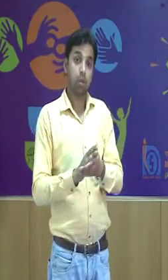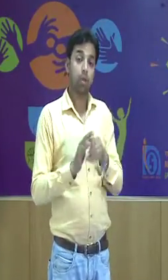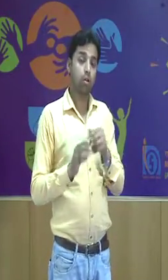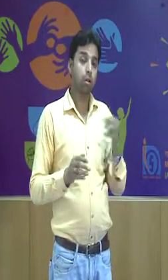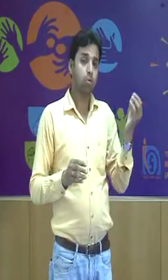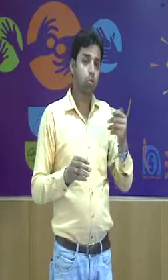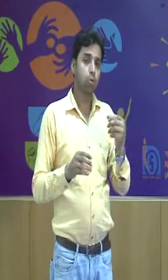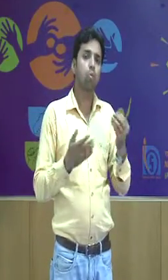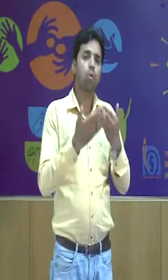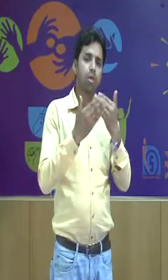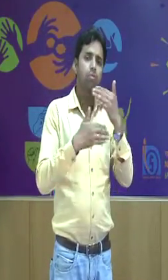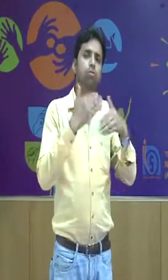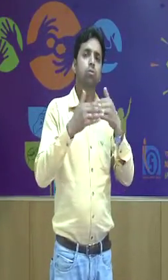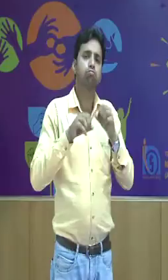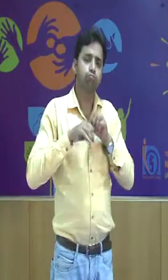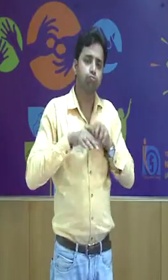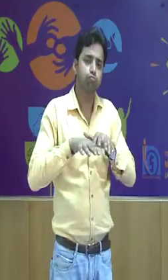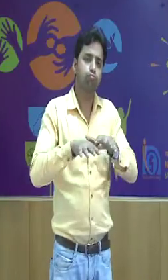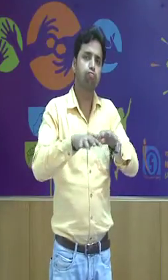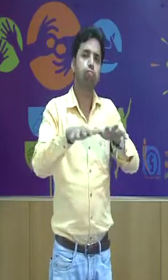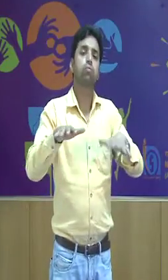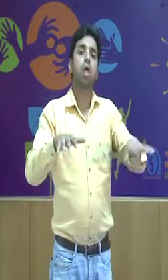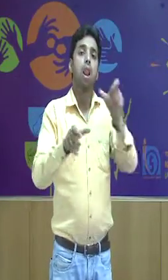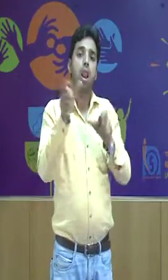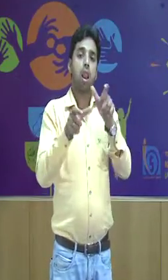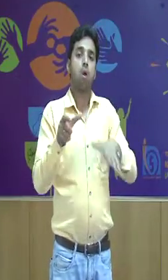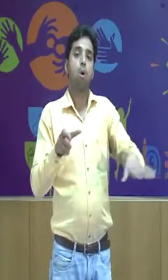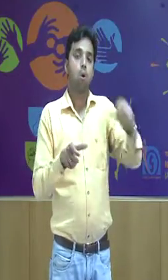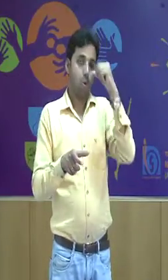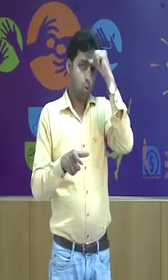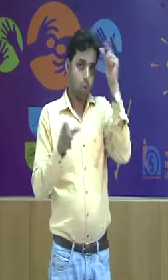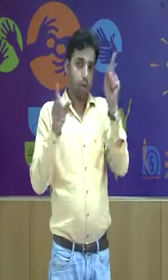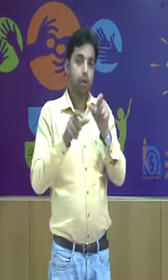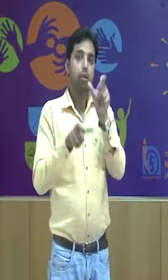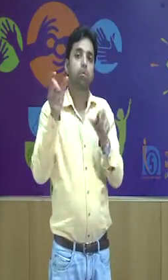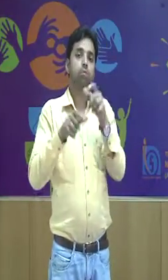modern education was spread among Indians.